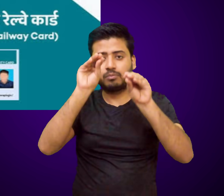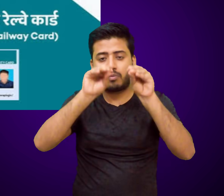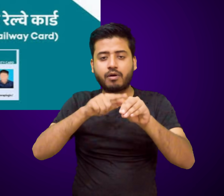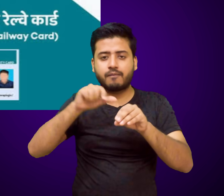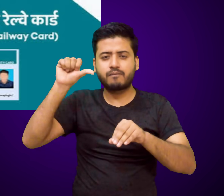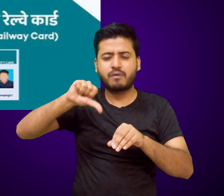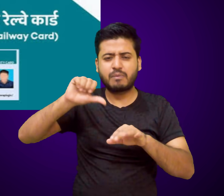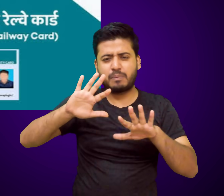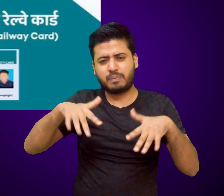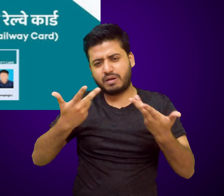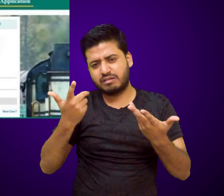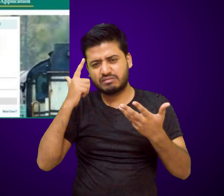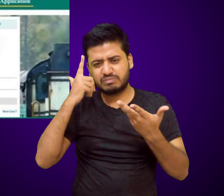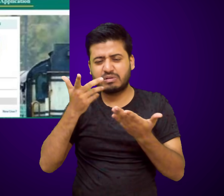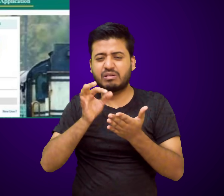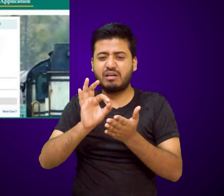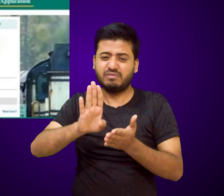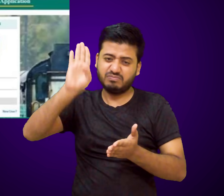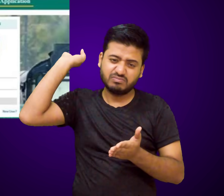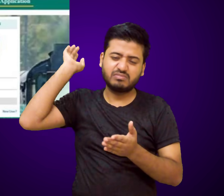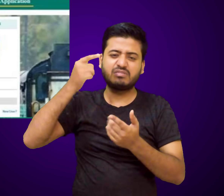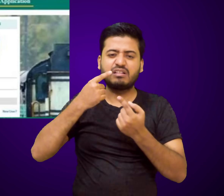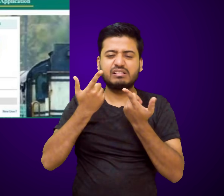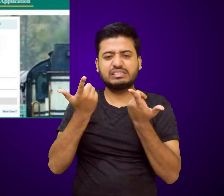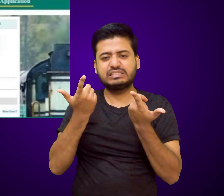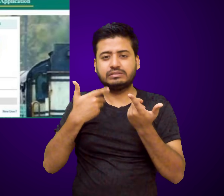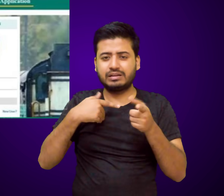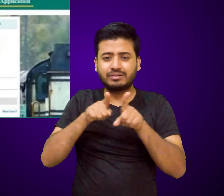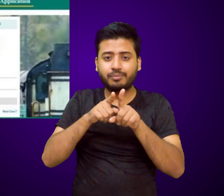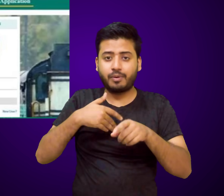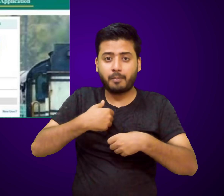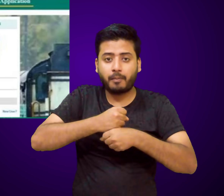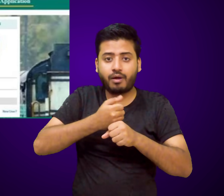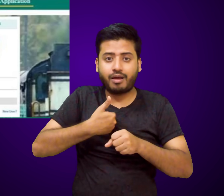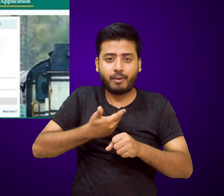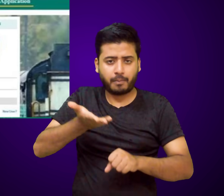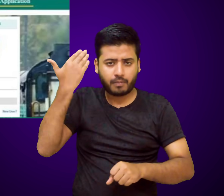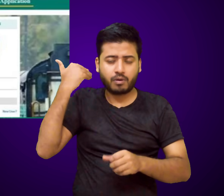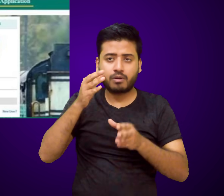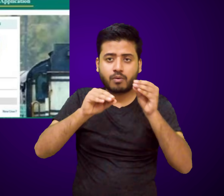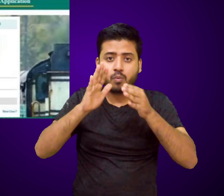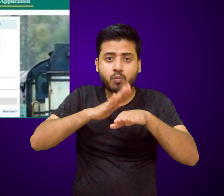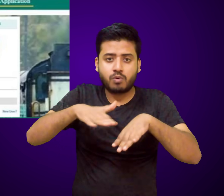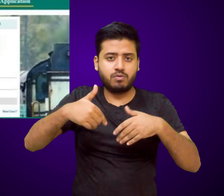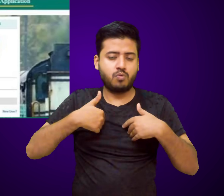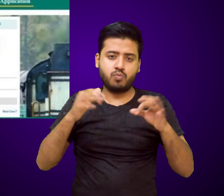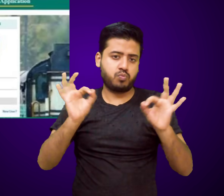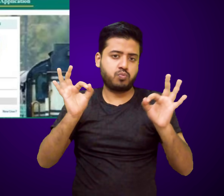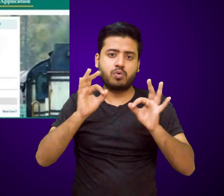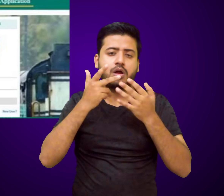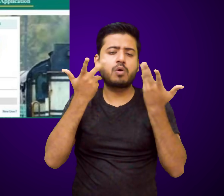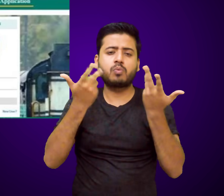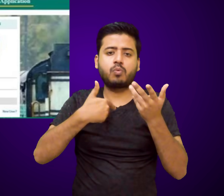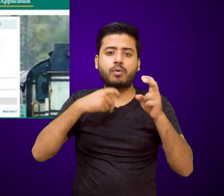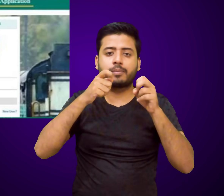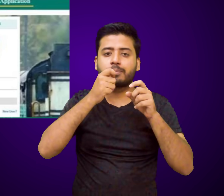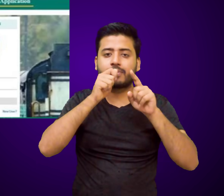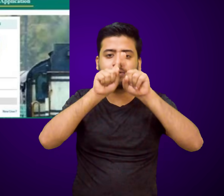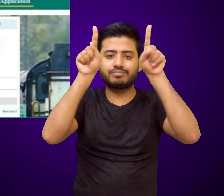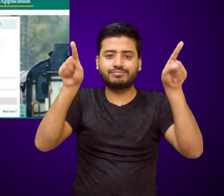of your institution. Present the signed form at the reservation counter when booking your ticket. Note that this process is for